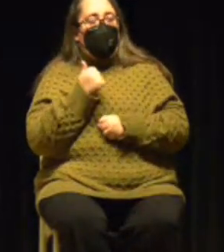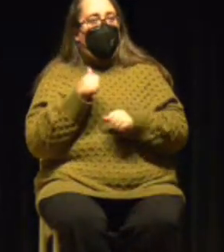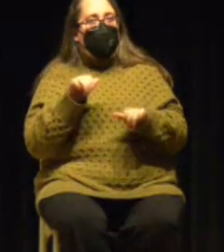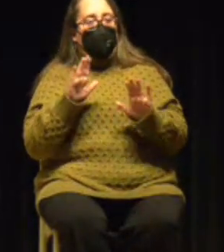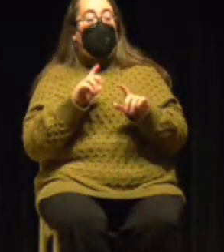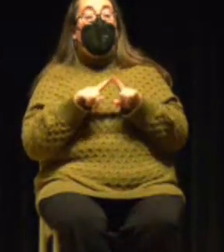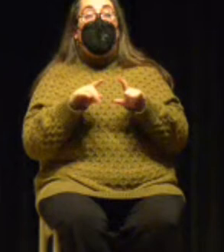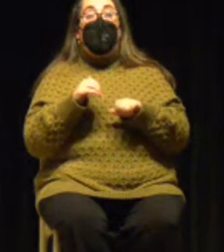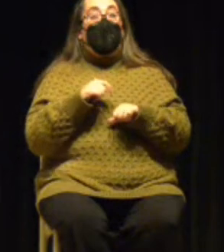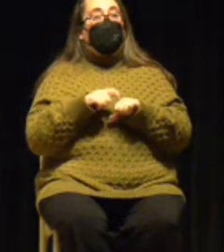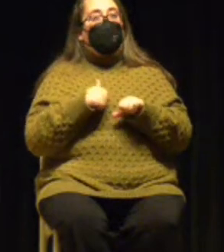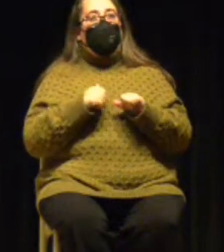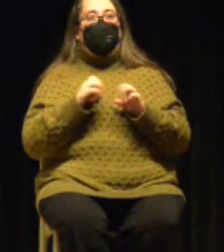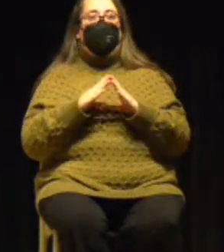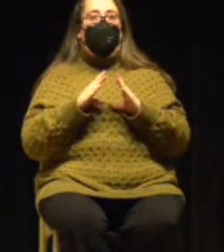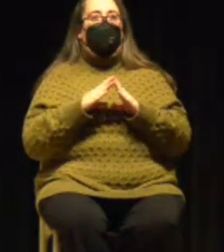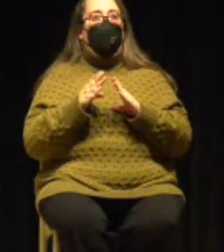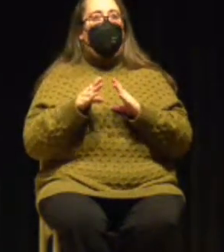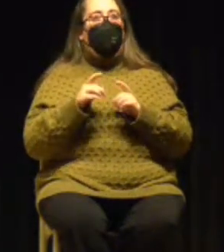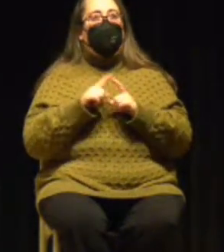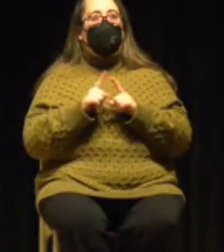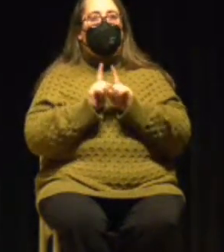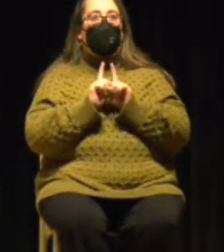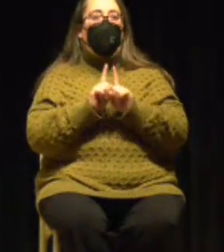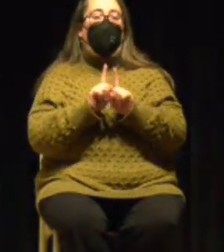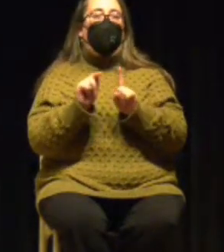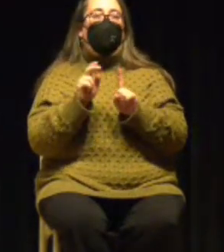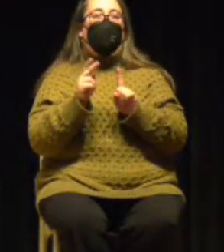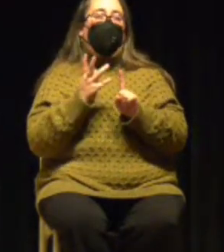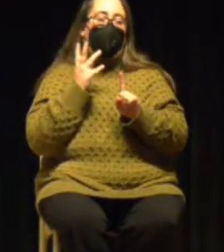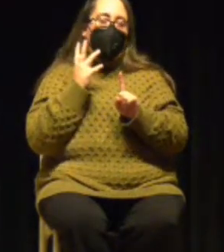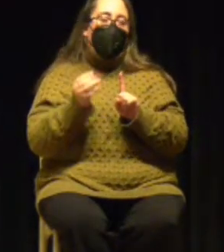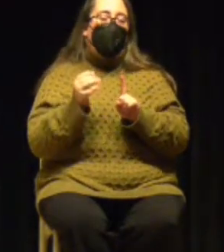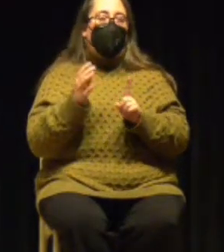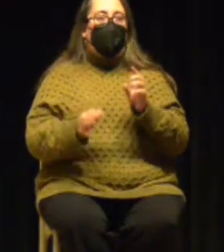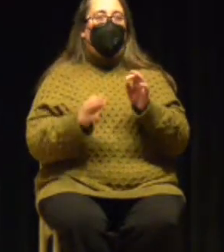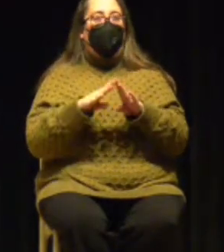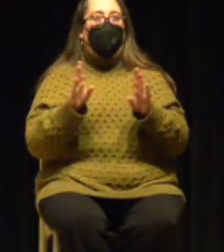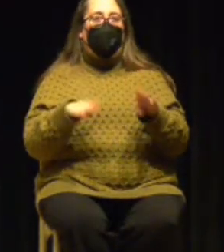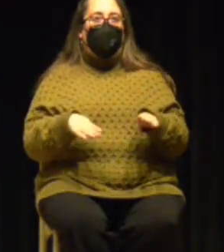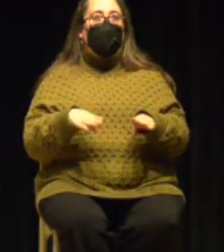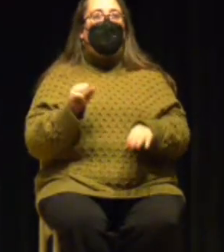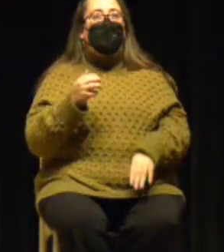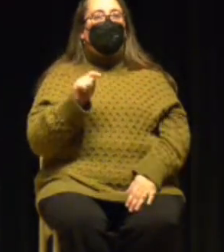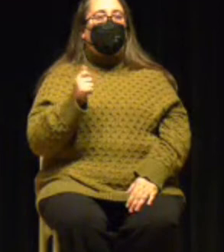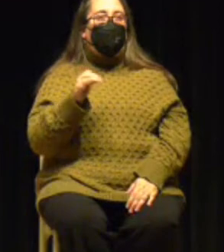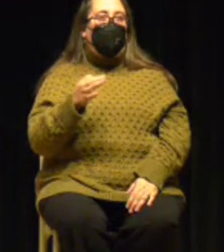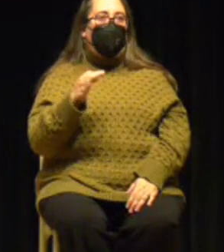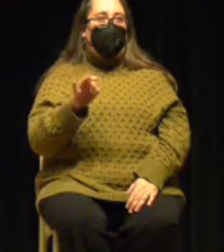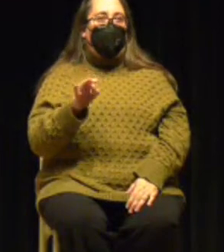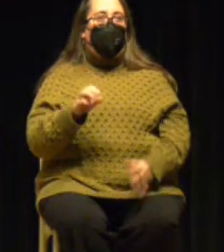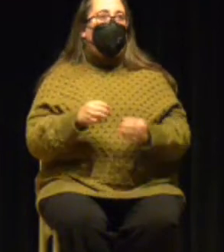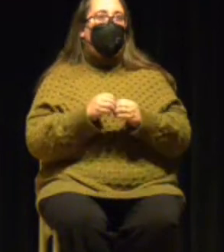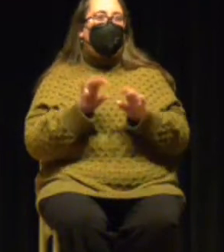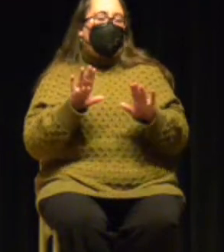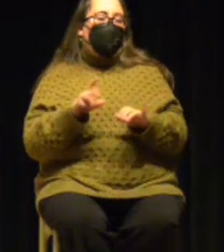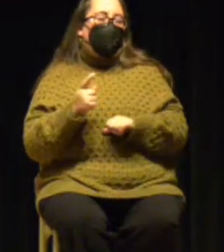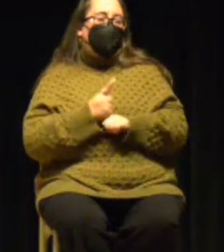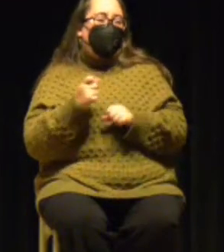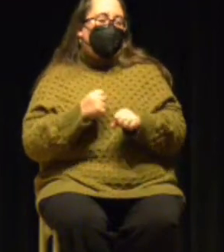the last time I was in downtown Baltimore, it was to walk Adnan out of the courthouse. Yeah, September 19th, the most amazing day of the year.